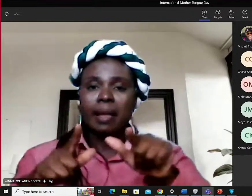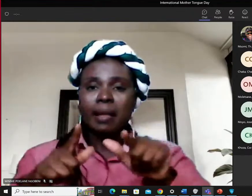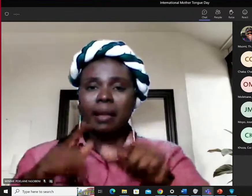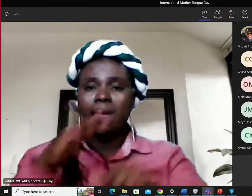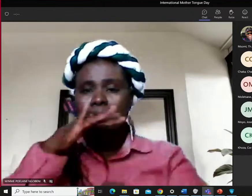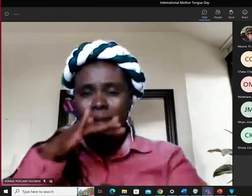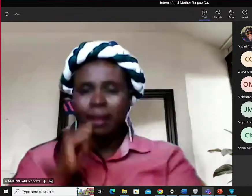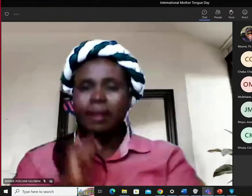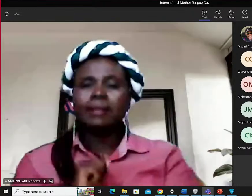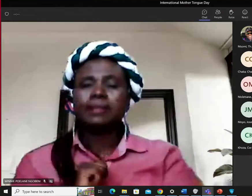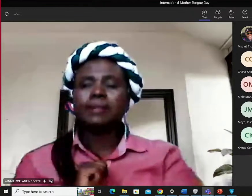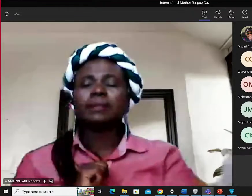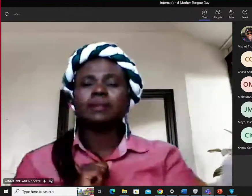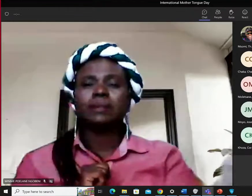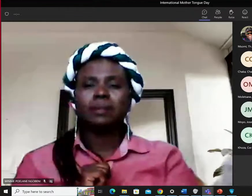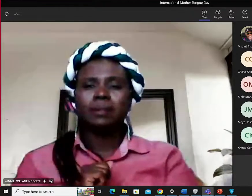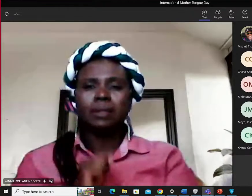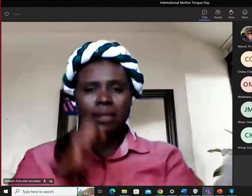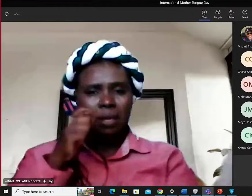jy moet